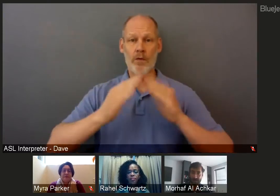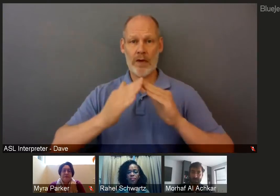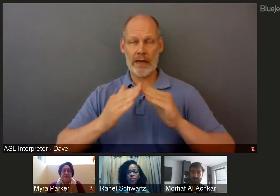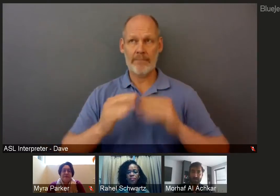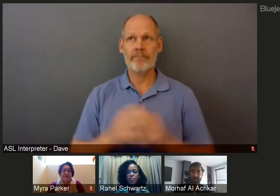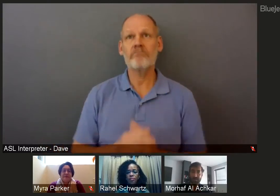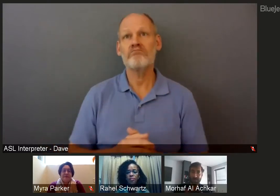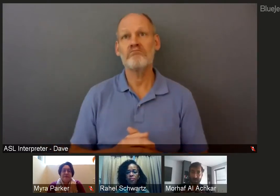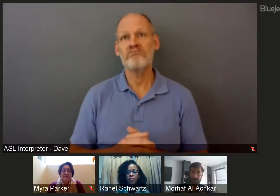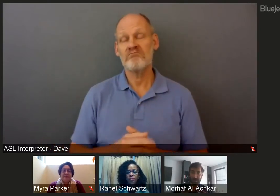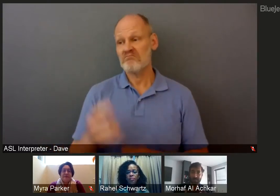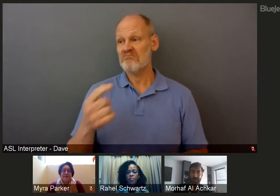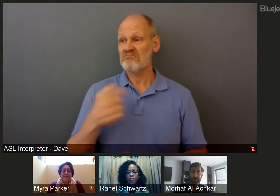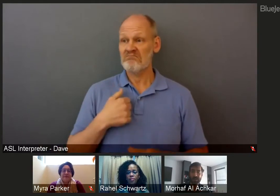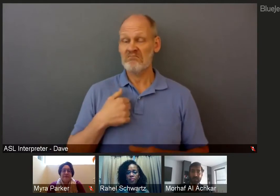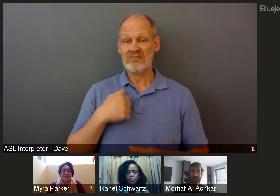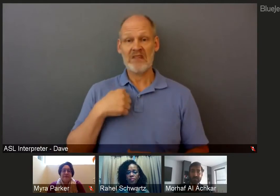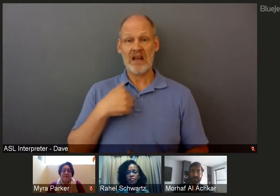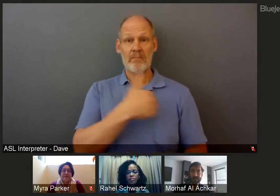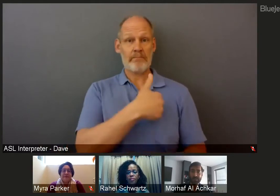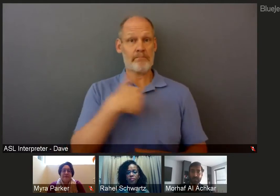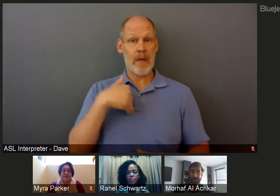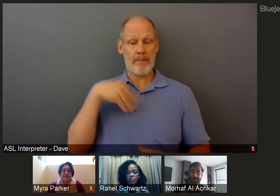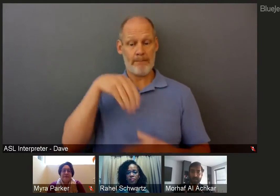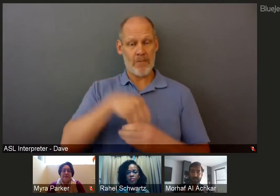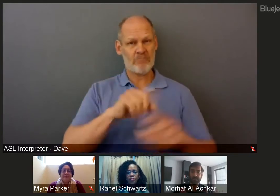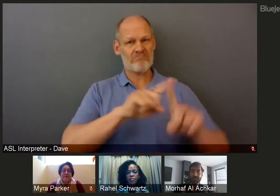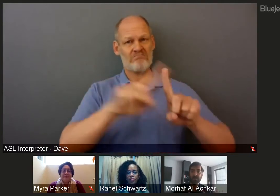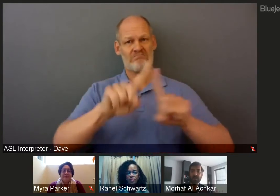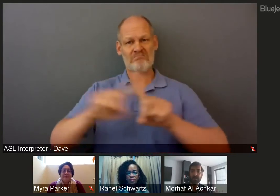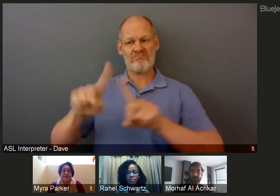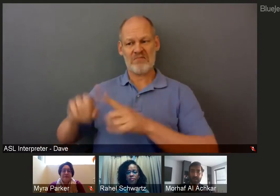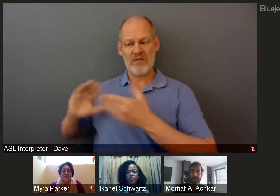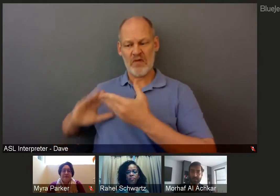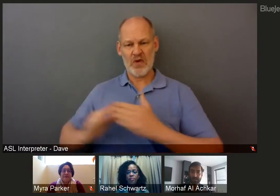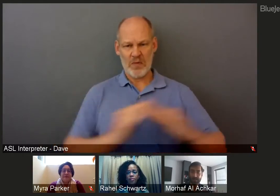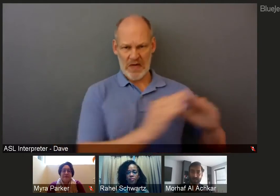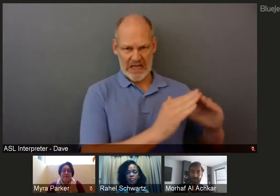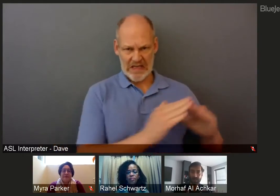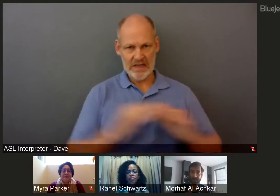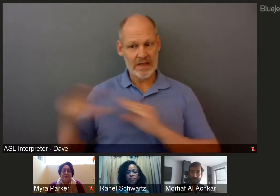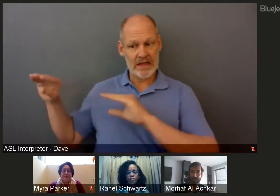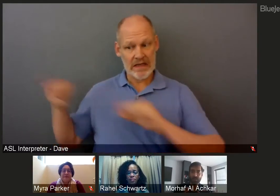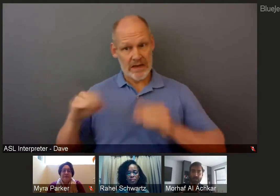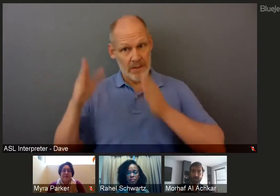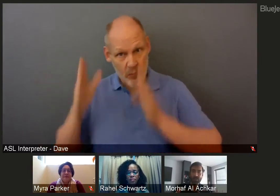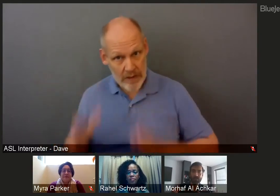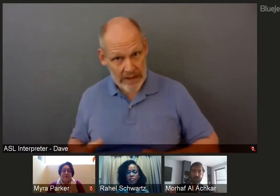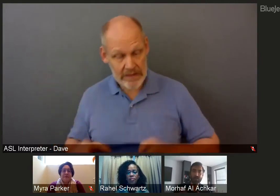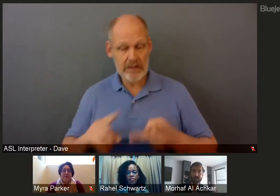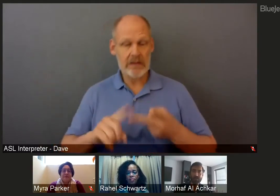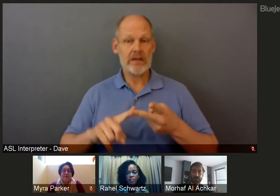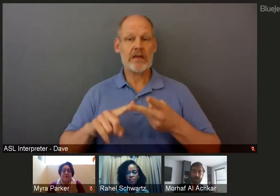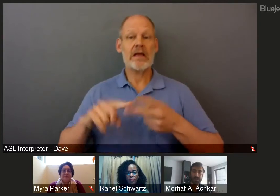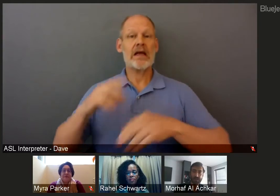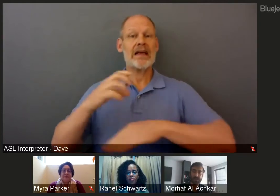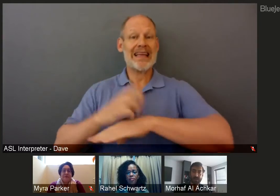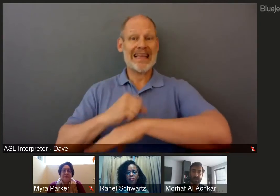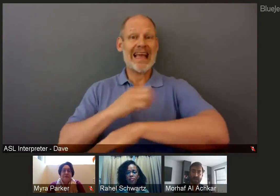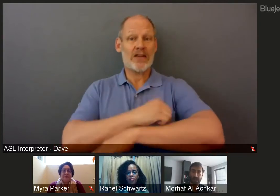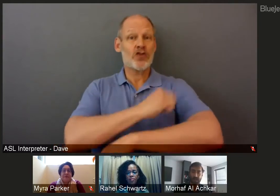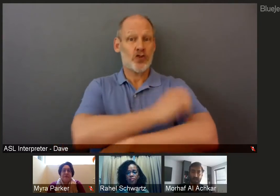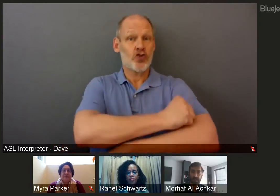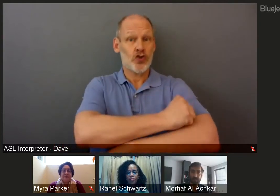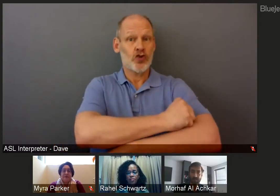I am an immigrant, but when I developed cancer myself, I became a member of the cancer community, and my heart goes with every person who has